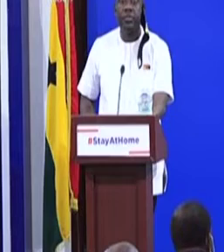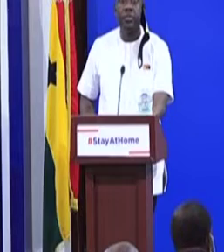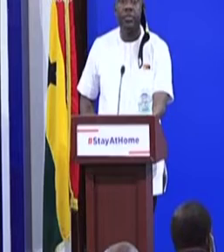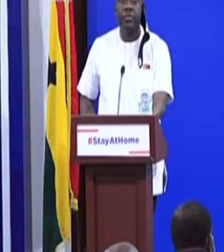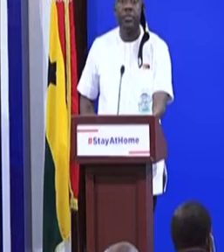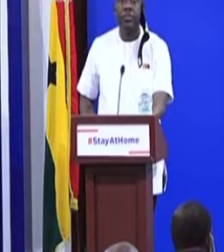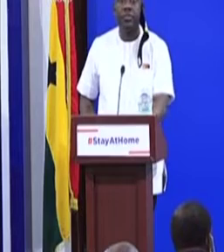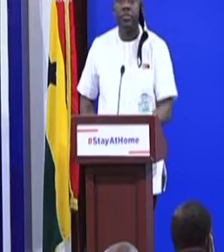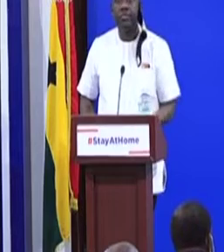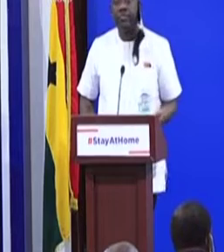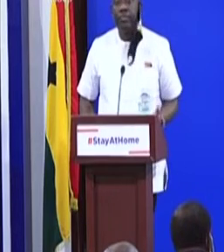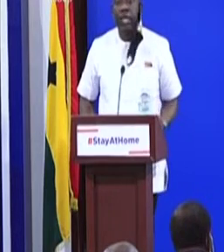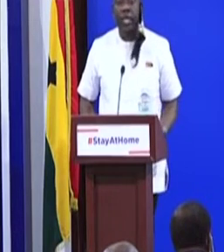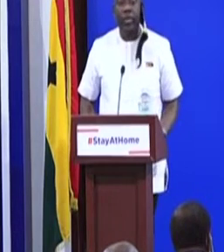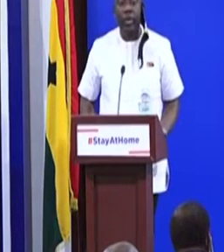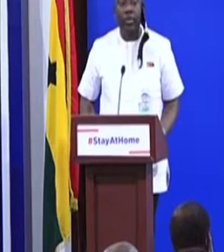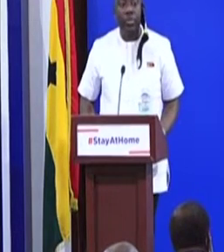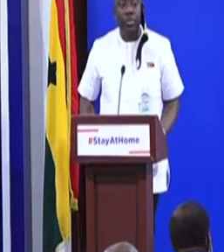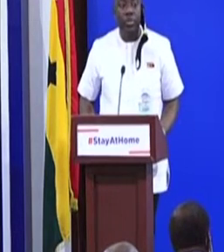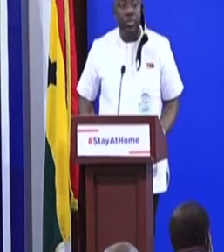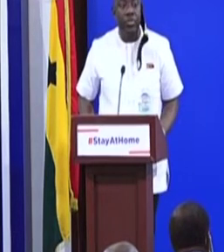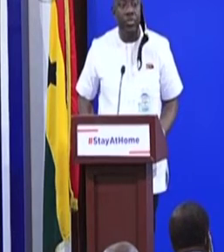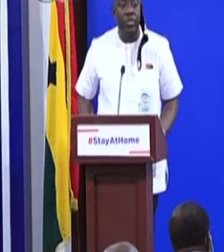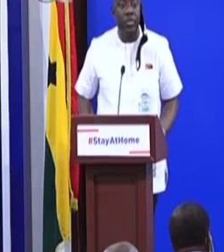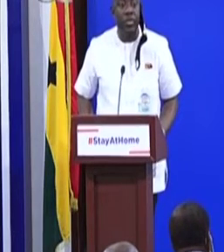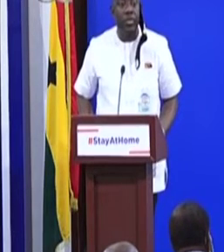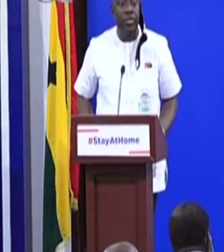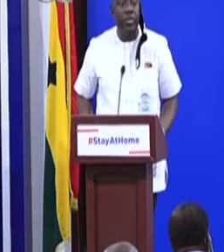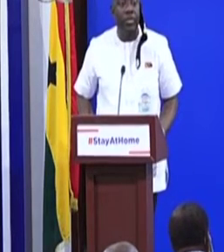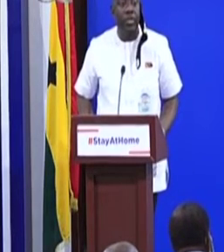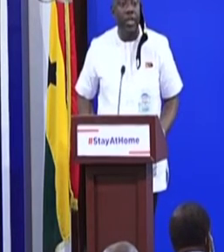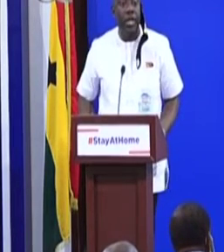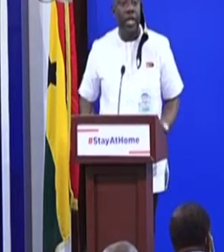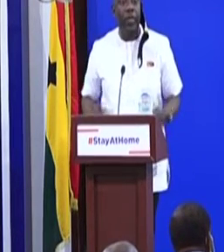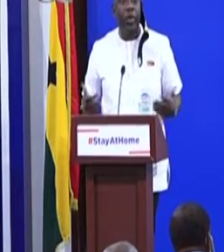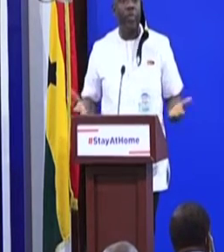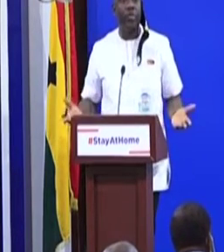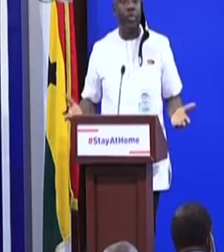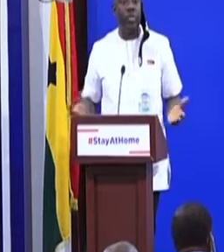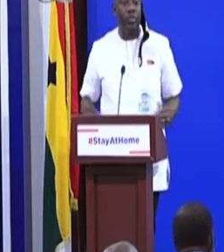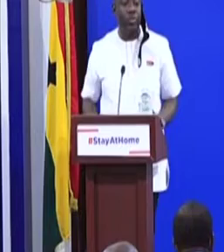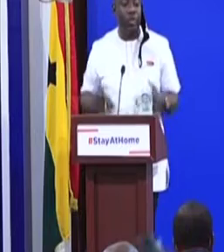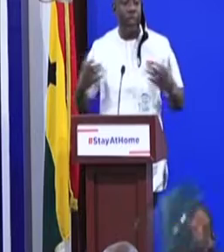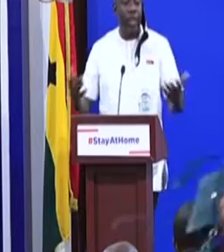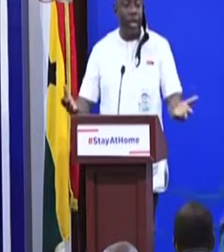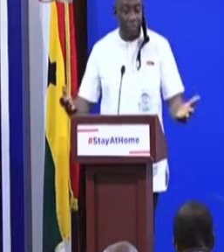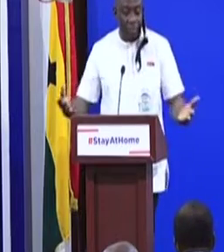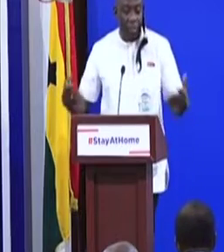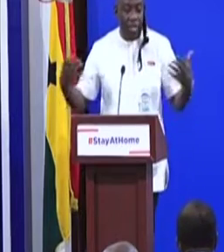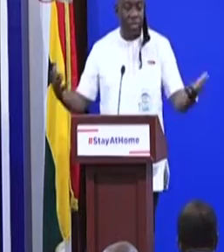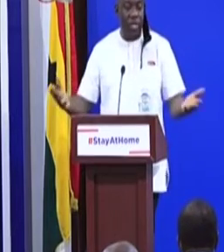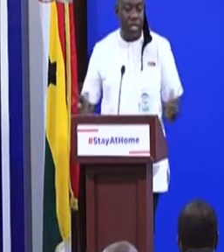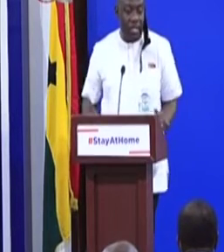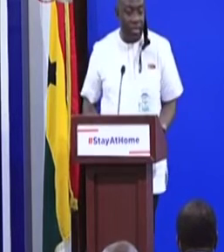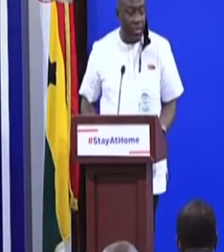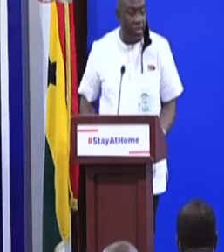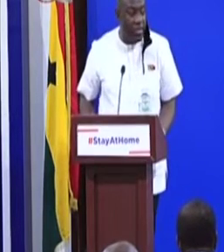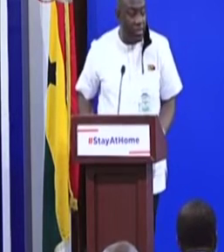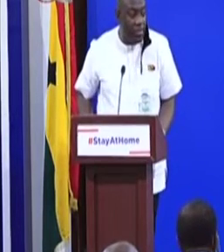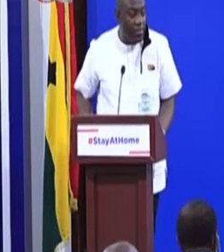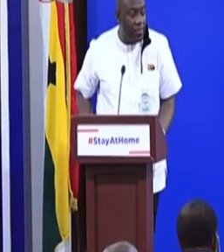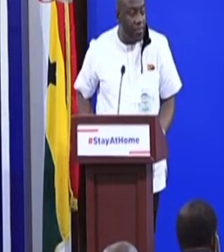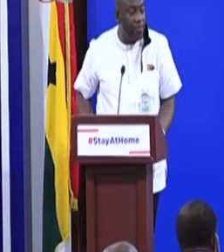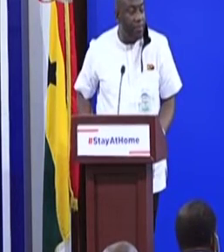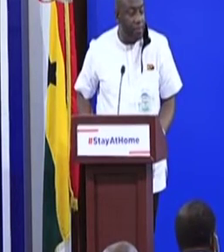Because of one or two issues popping up. Your best resanka at least one or two issues so that we are informed. That's we are dealing with it.